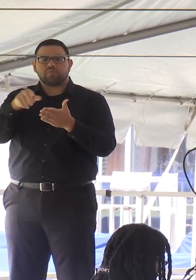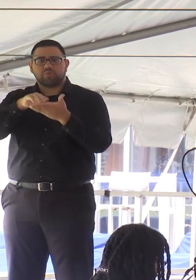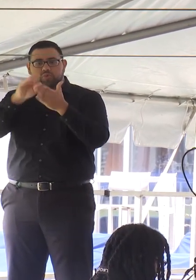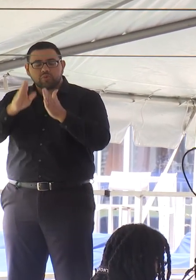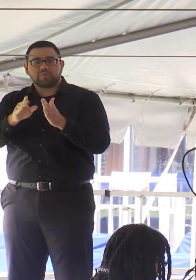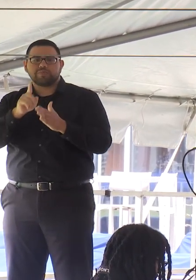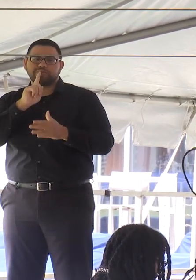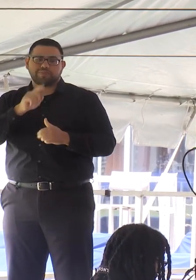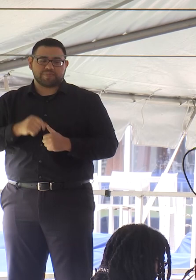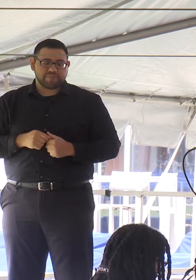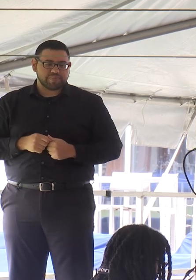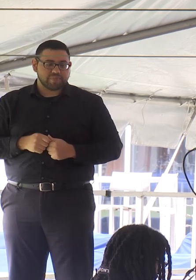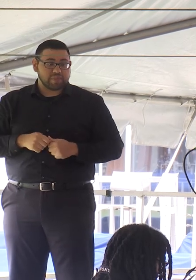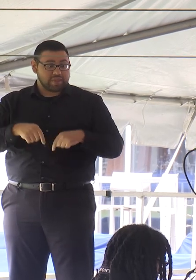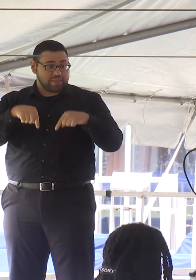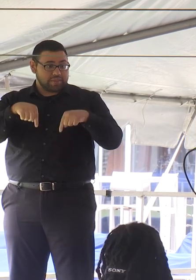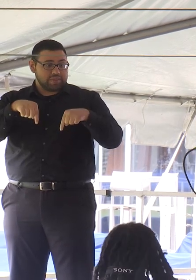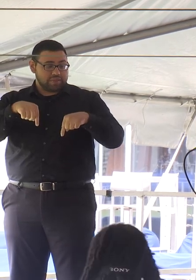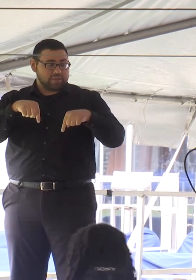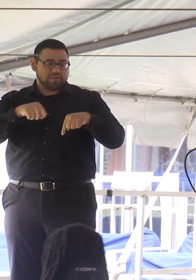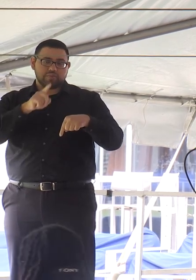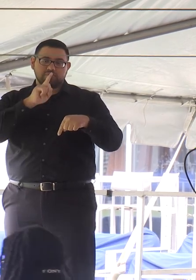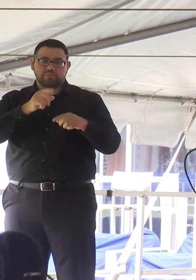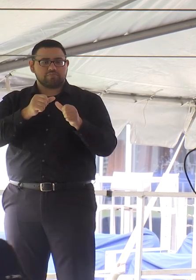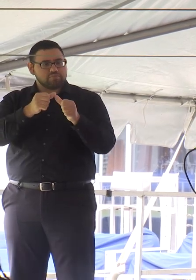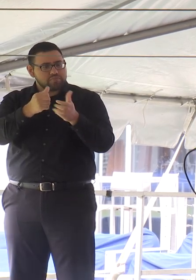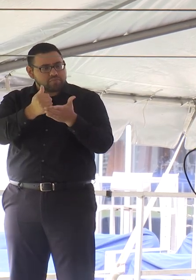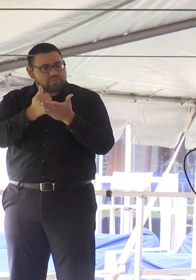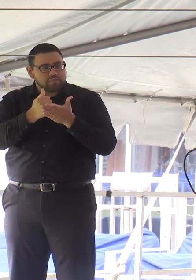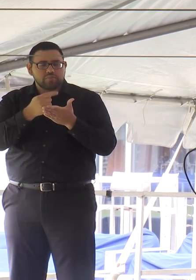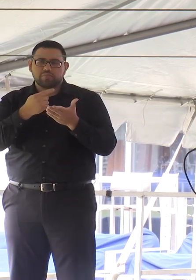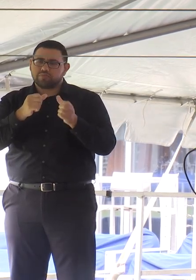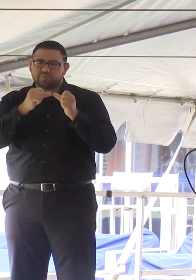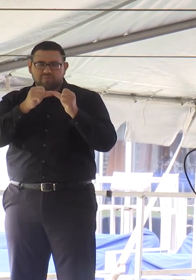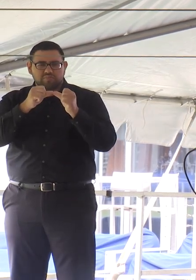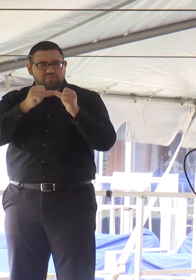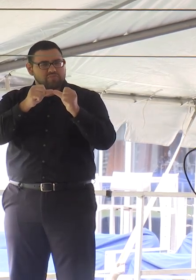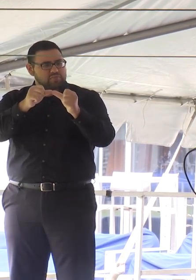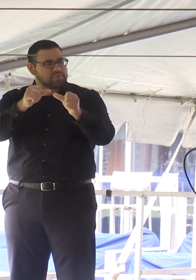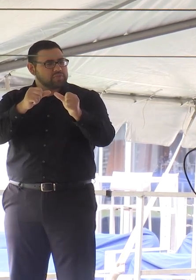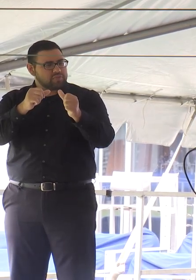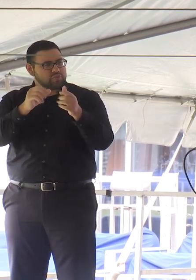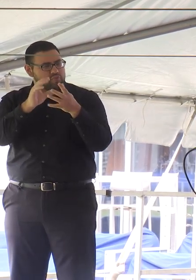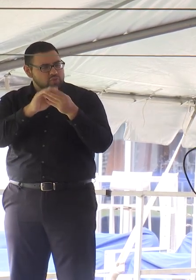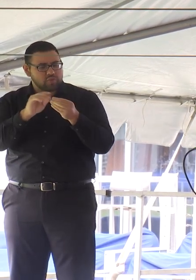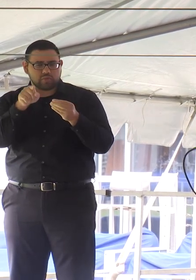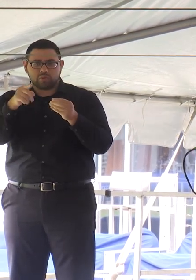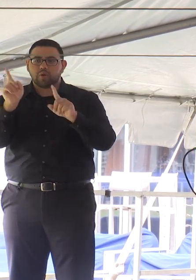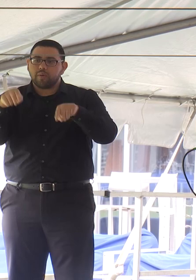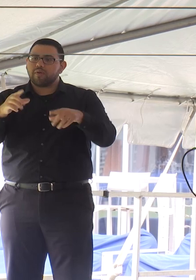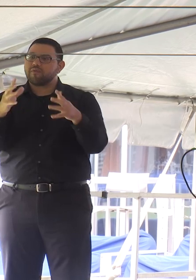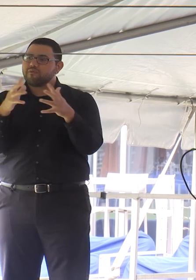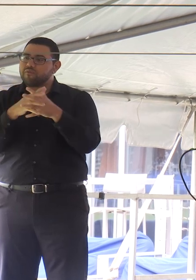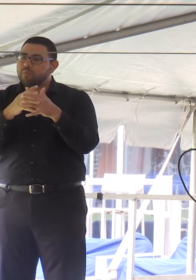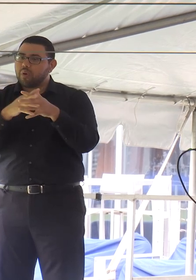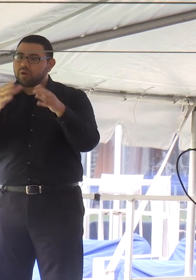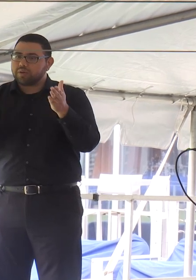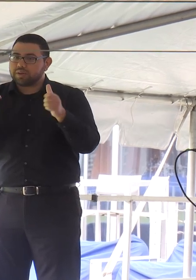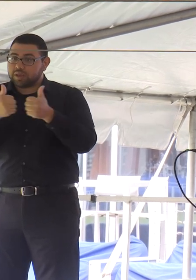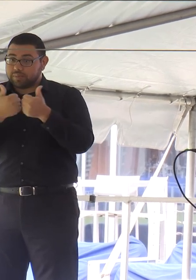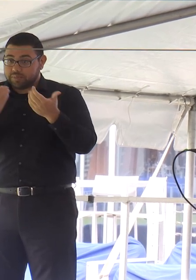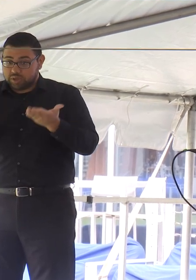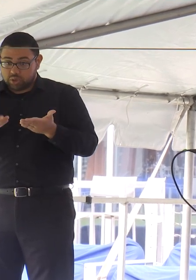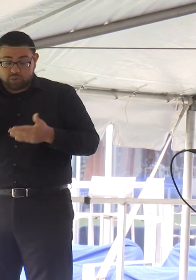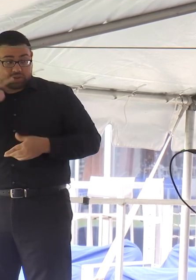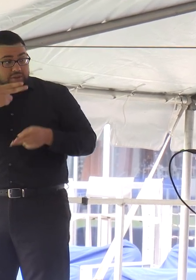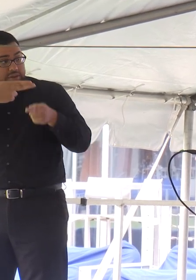It's this is really an enduring legacy. And so not only when you come to football games here, will you